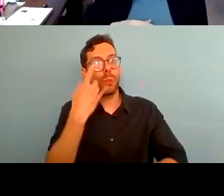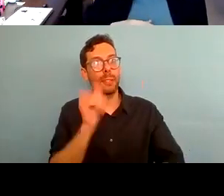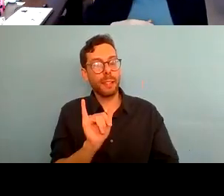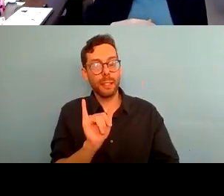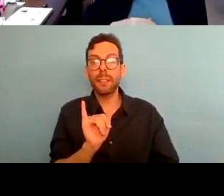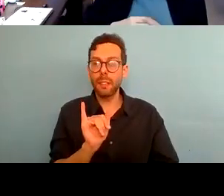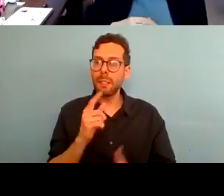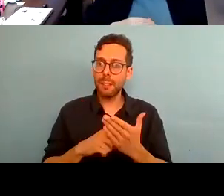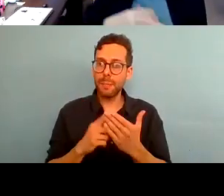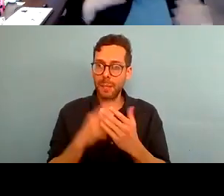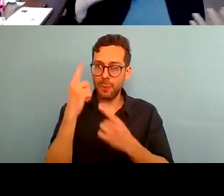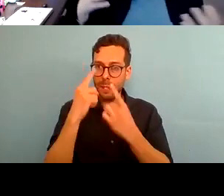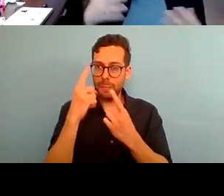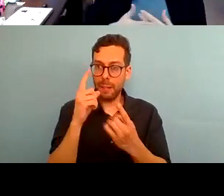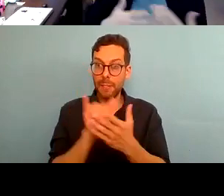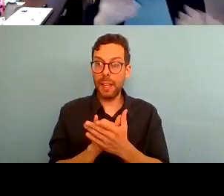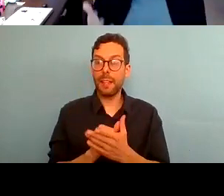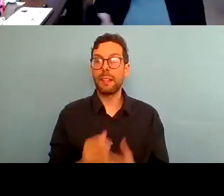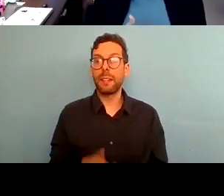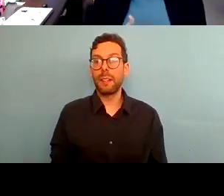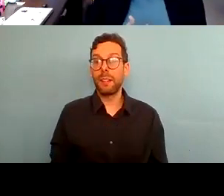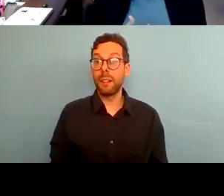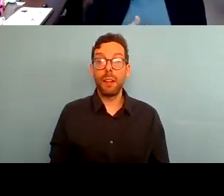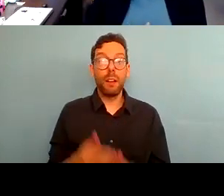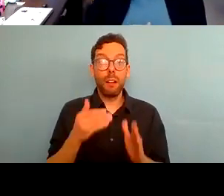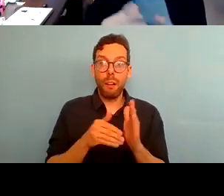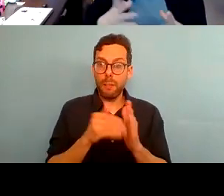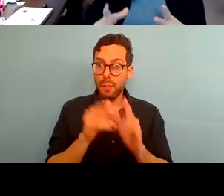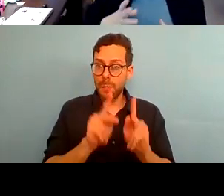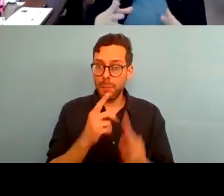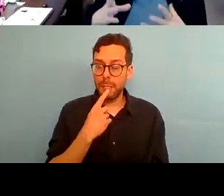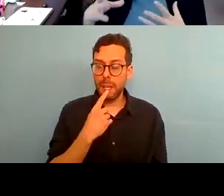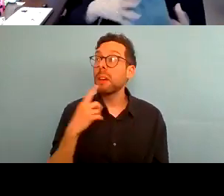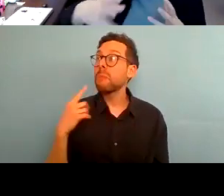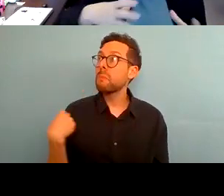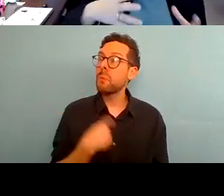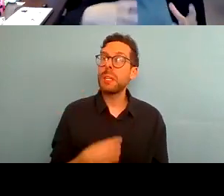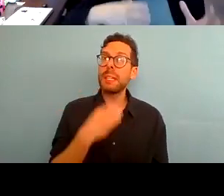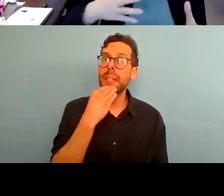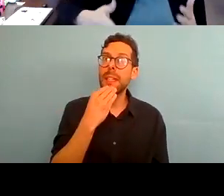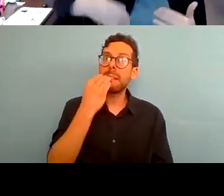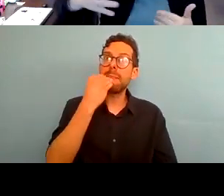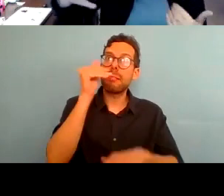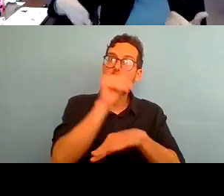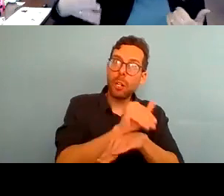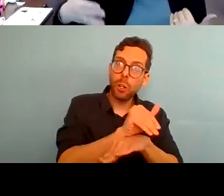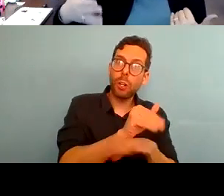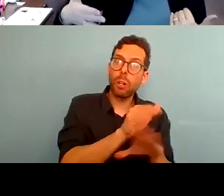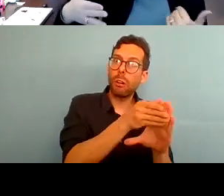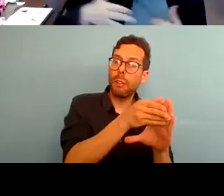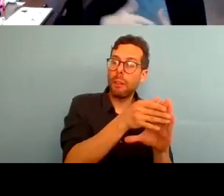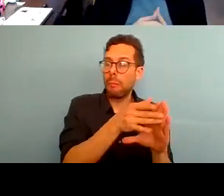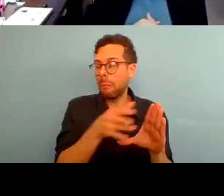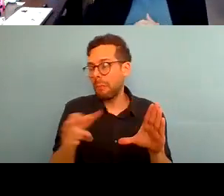And so, often I hear, well, we have dinner, and then, kind of whatever happens between dinner and kind of the start of the